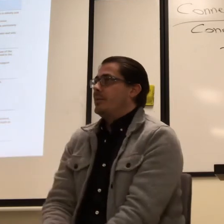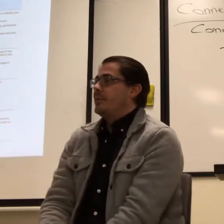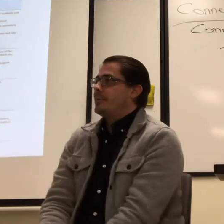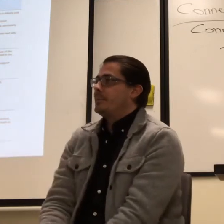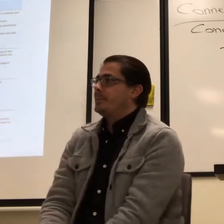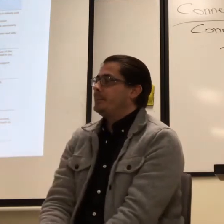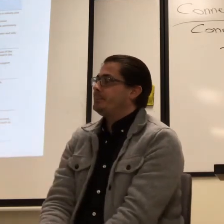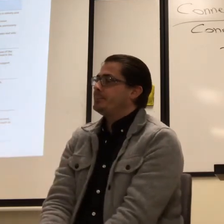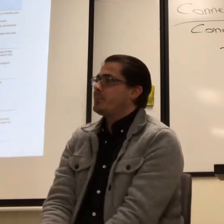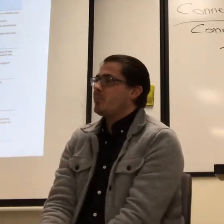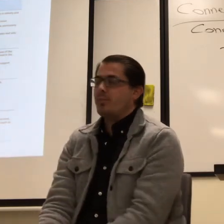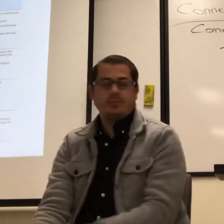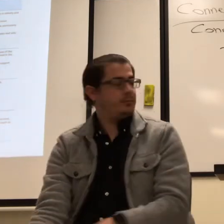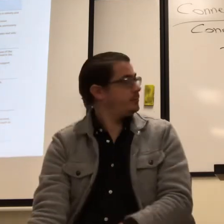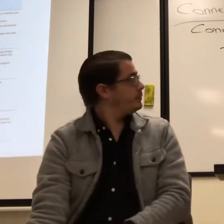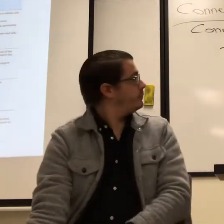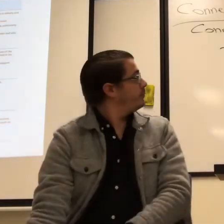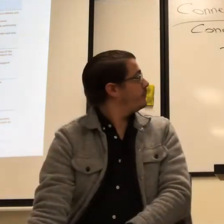say it like this,